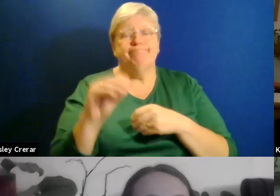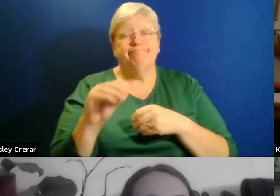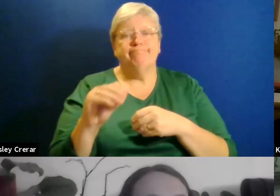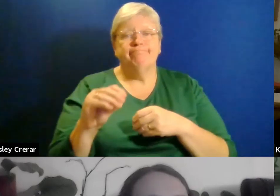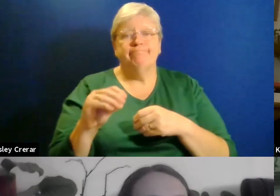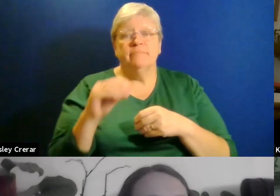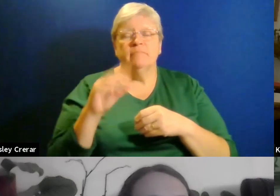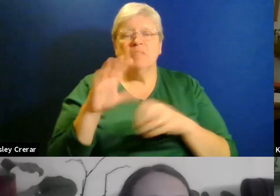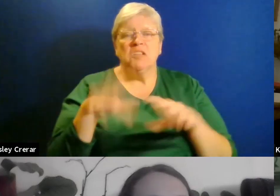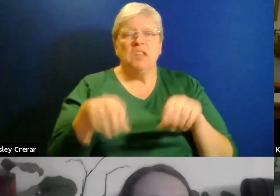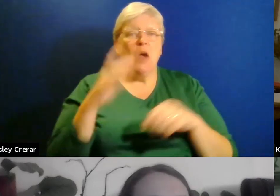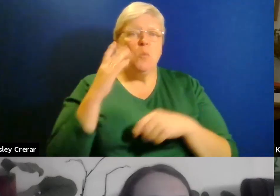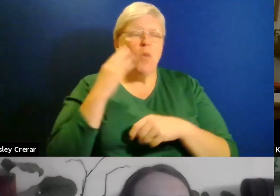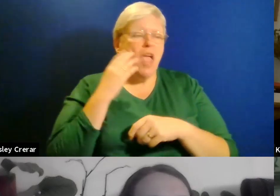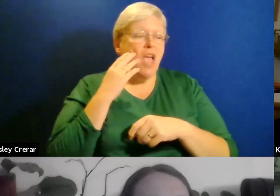will be starting